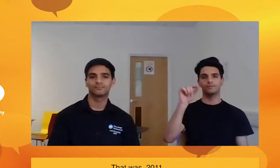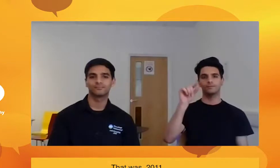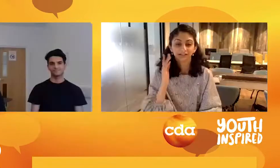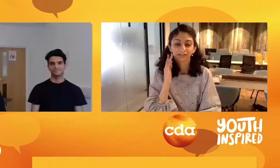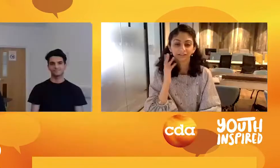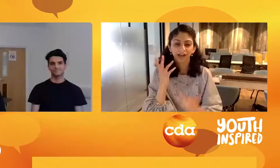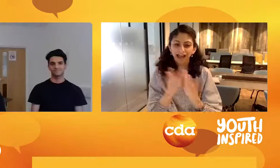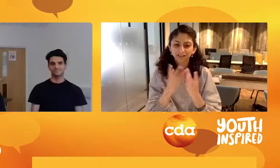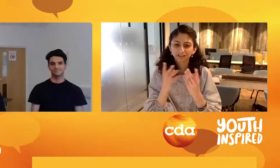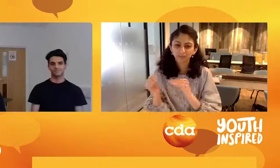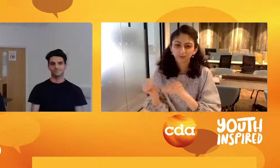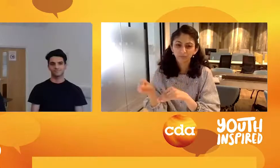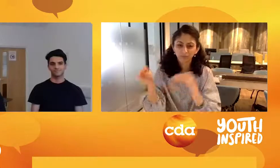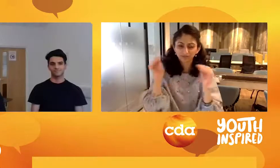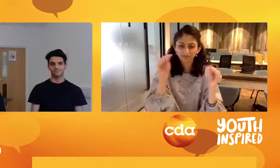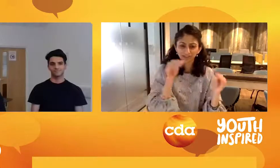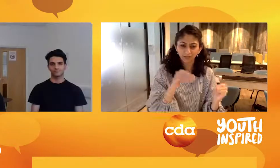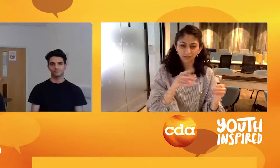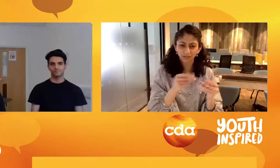2011.